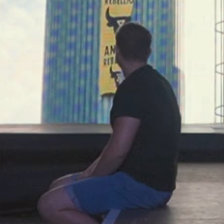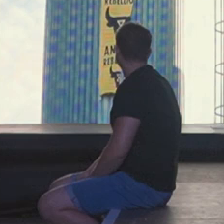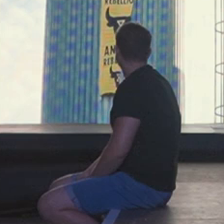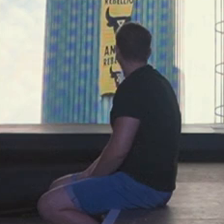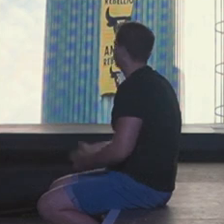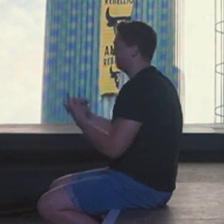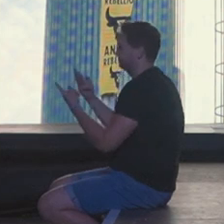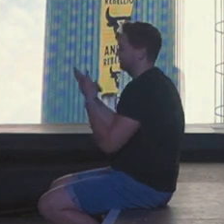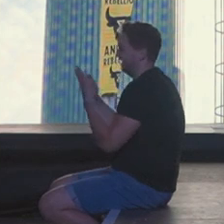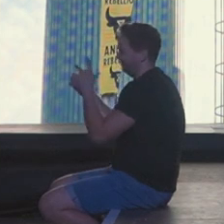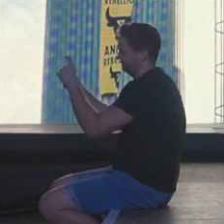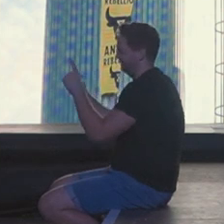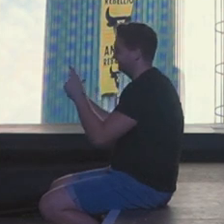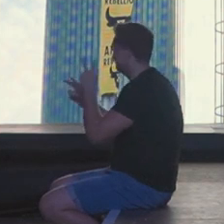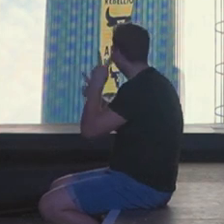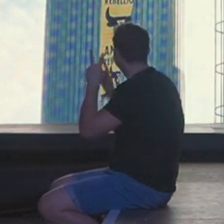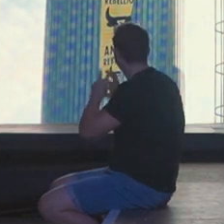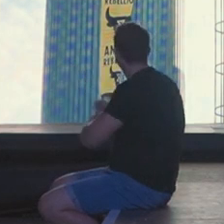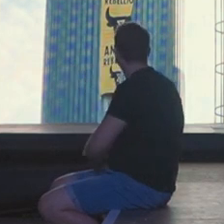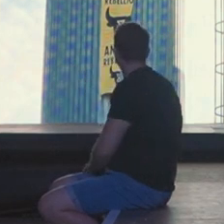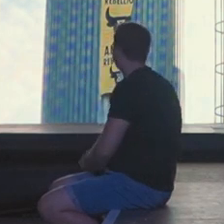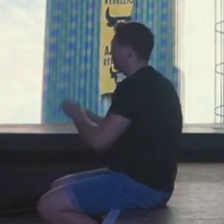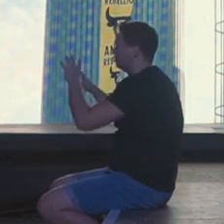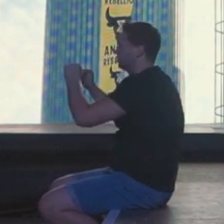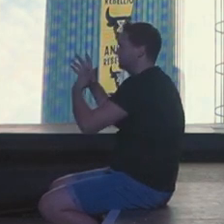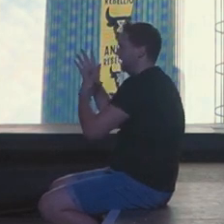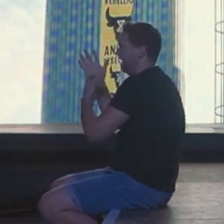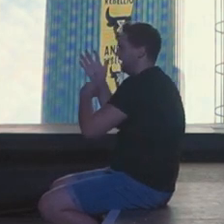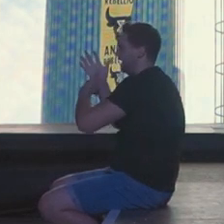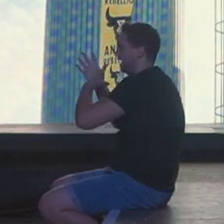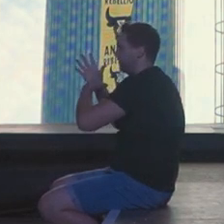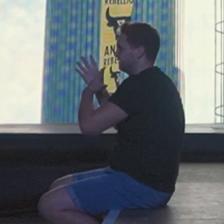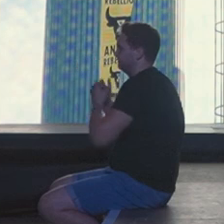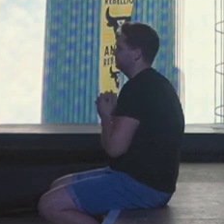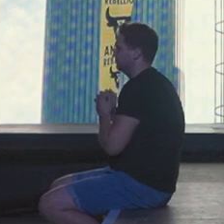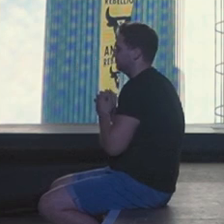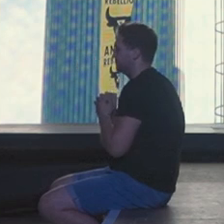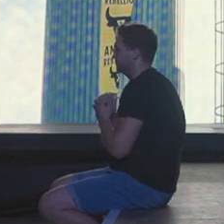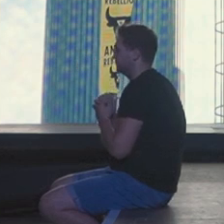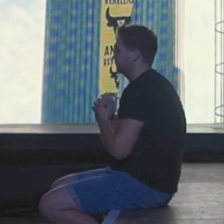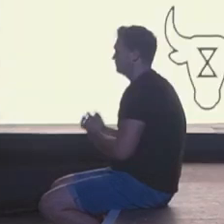Oh, another nice action. This is when we stopped Arla, a milk distributor. It was also fun.